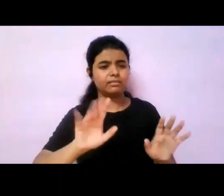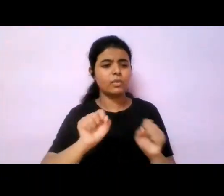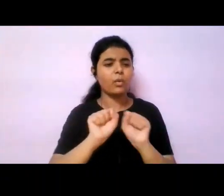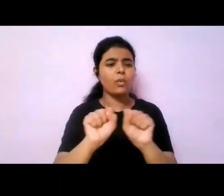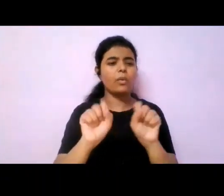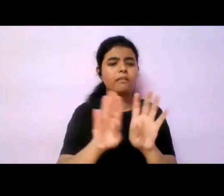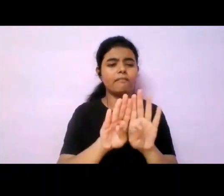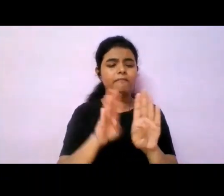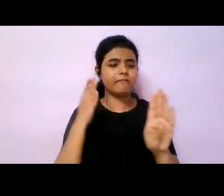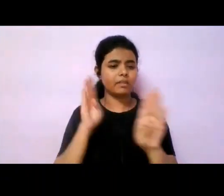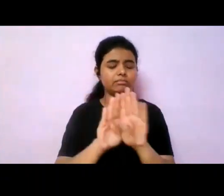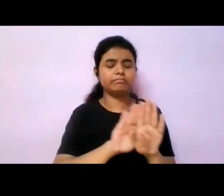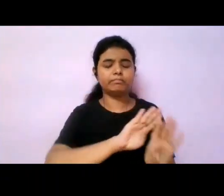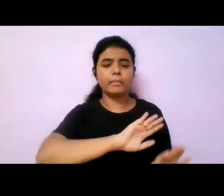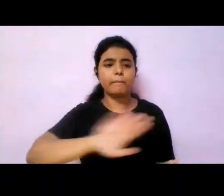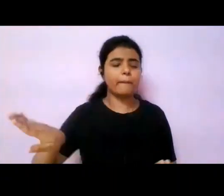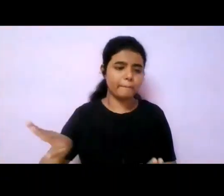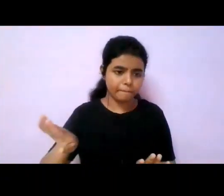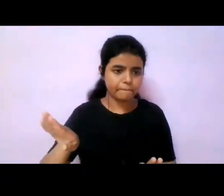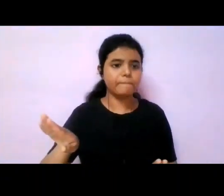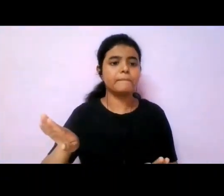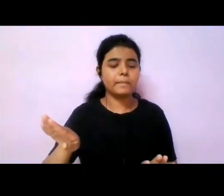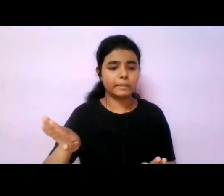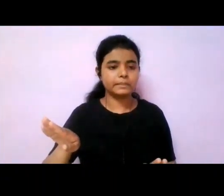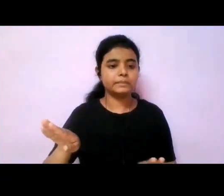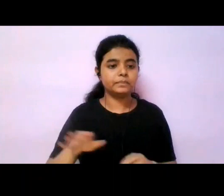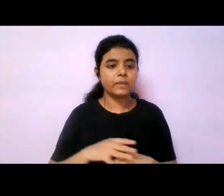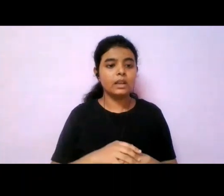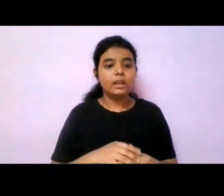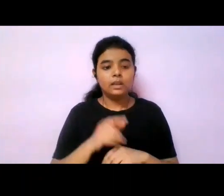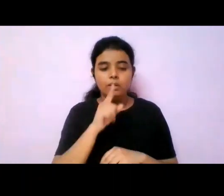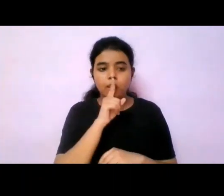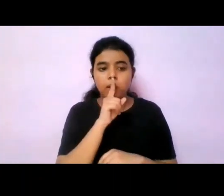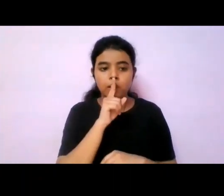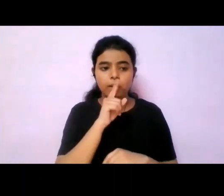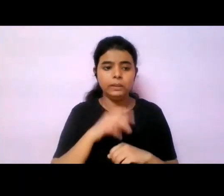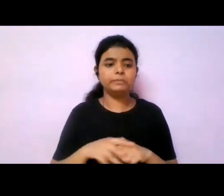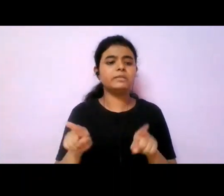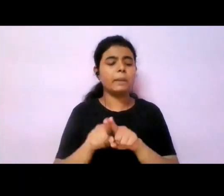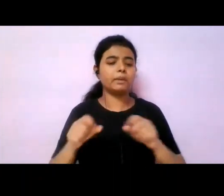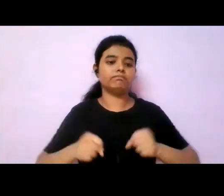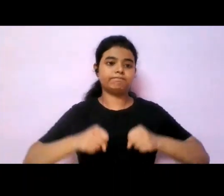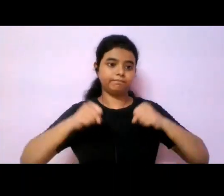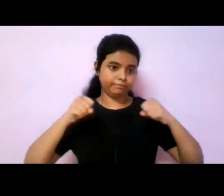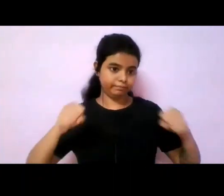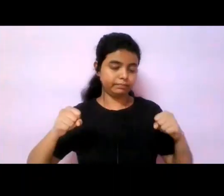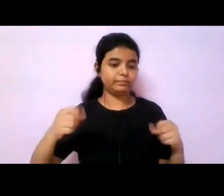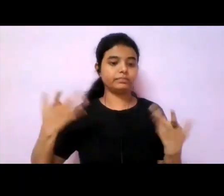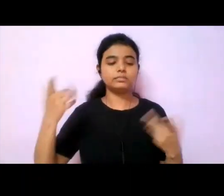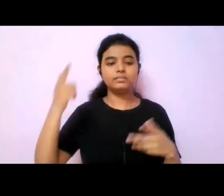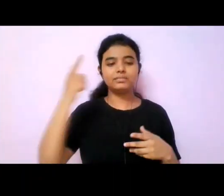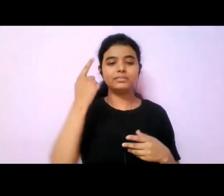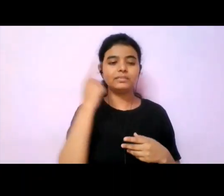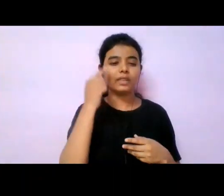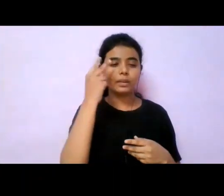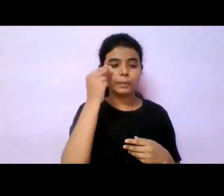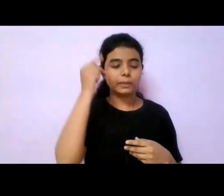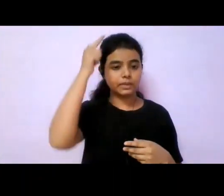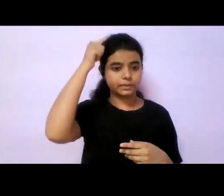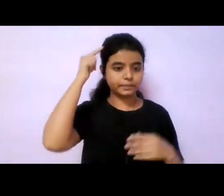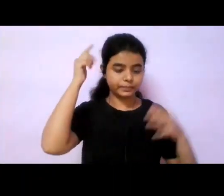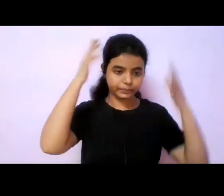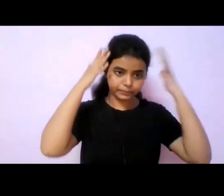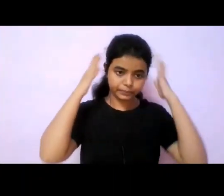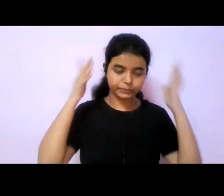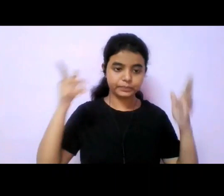office. He is fat, with blonde hair all over, and he's got a